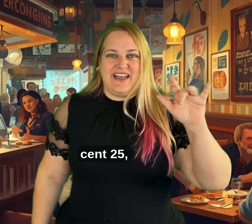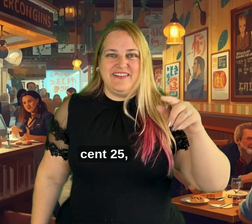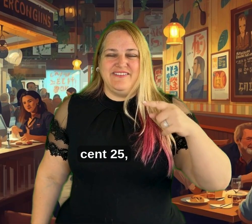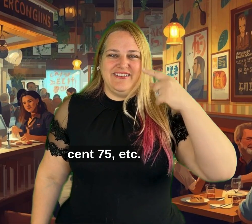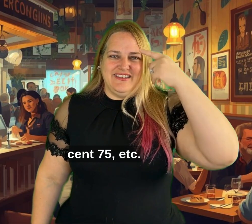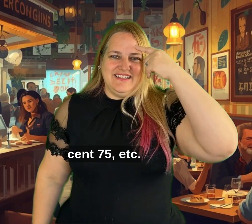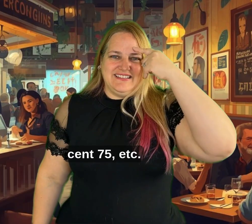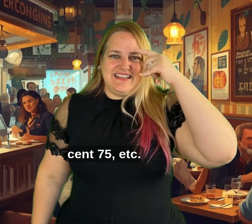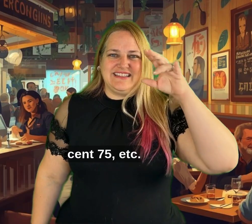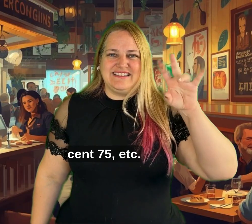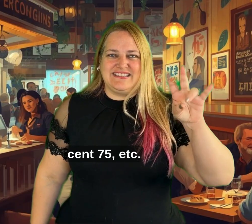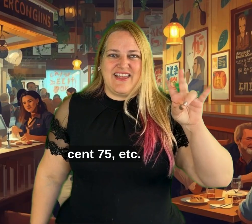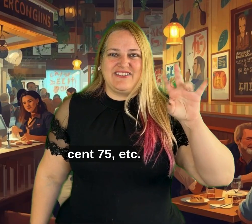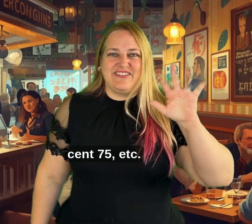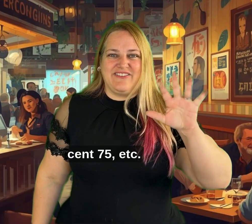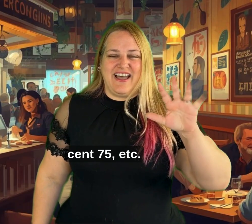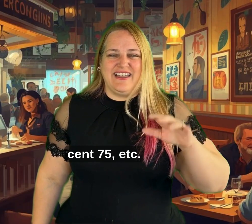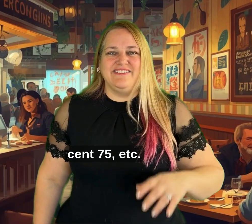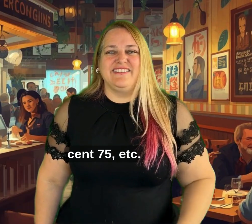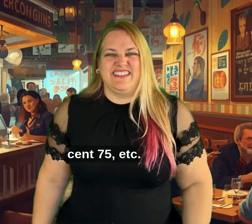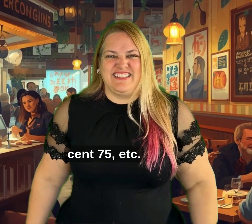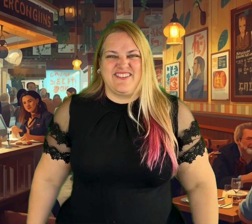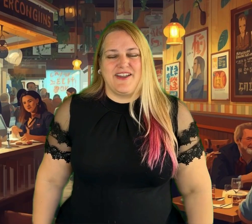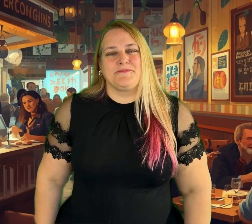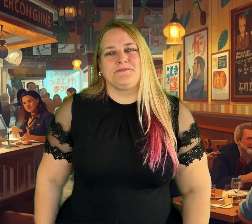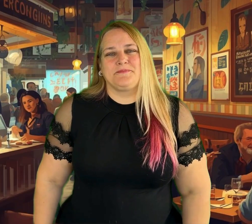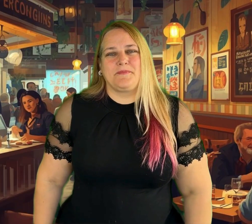25, cent 75, etc.